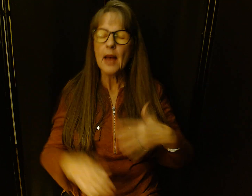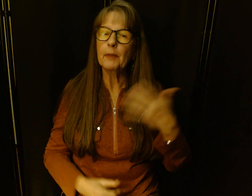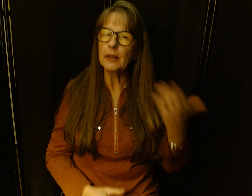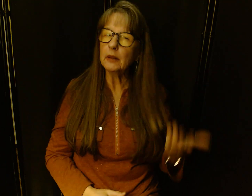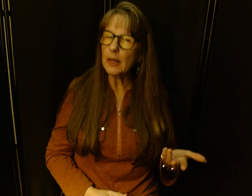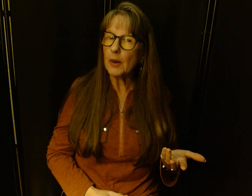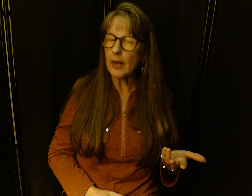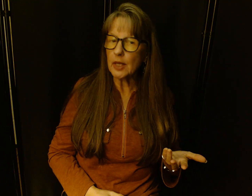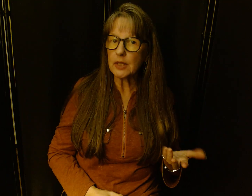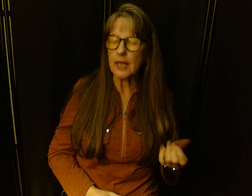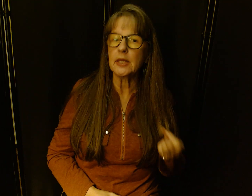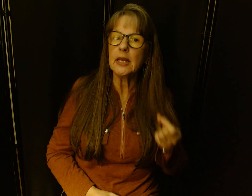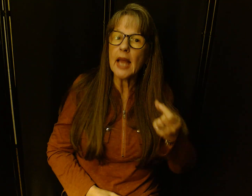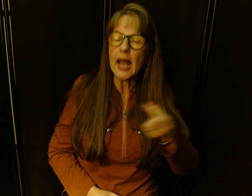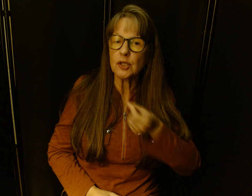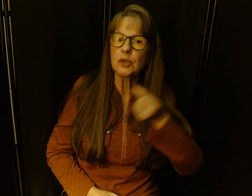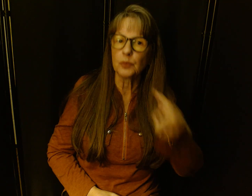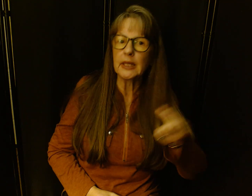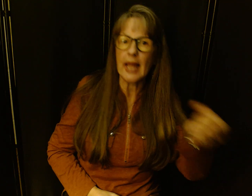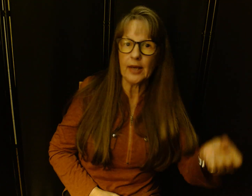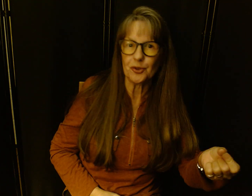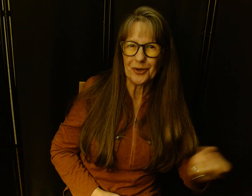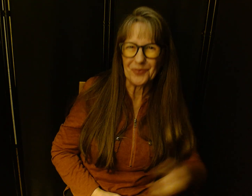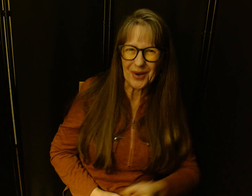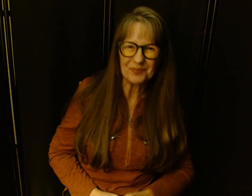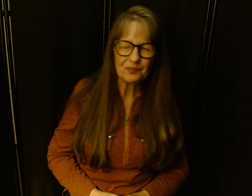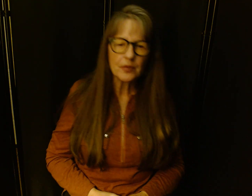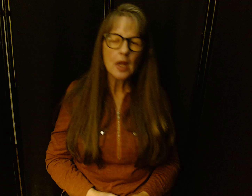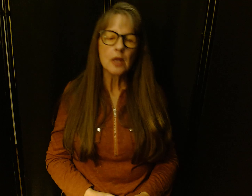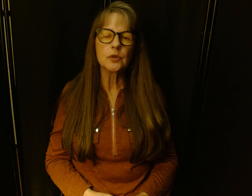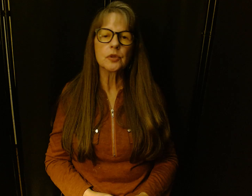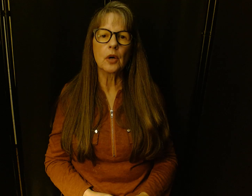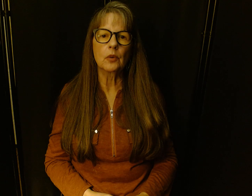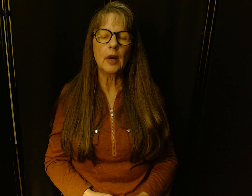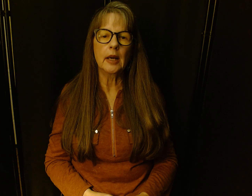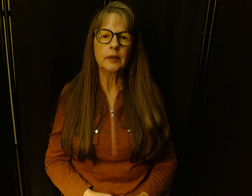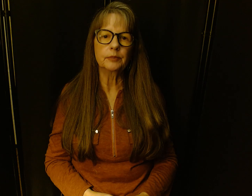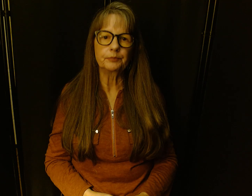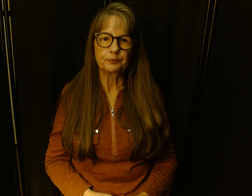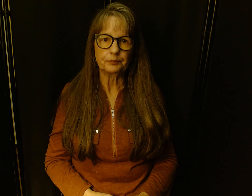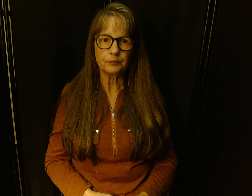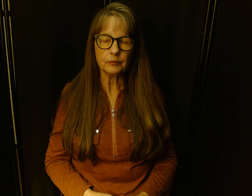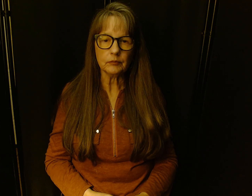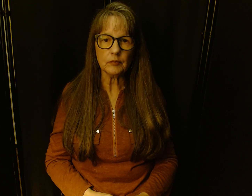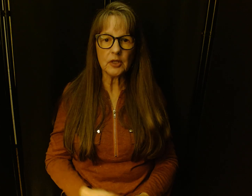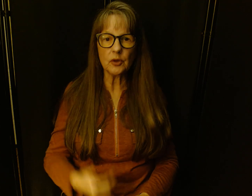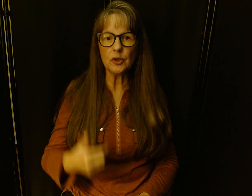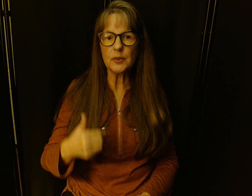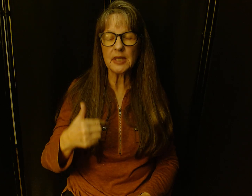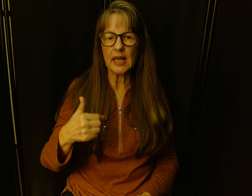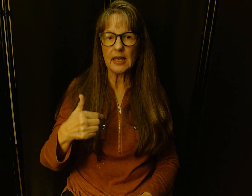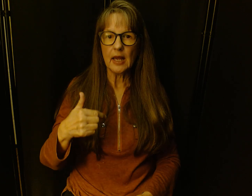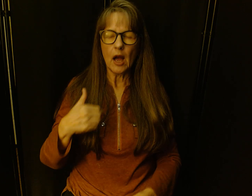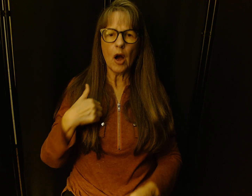in MLK's case, he actually really had a dream, right? So, so you would say, oh,